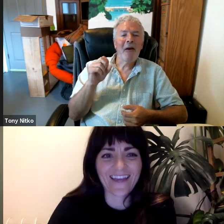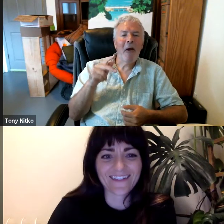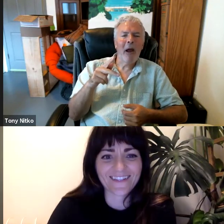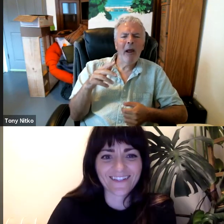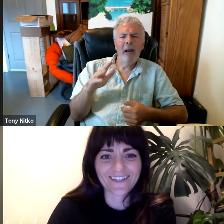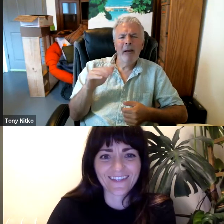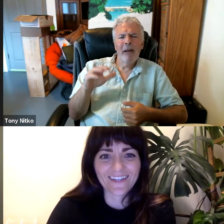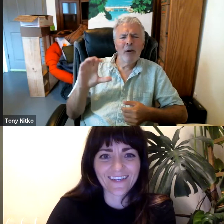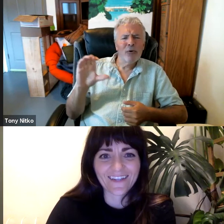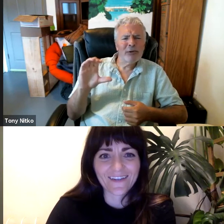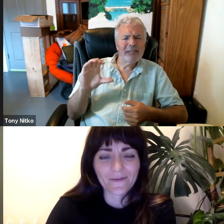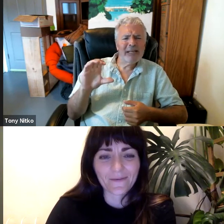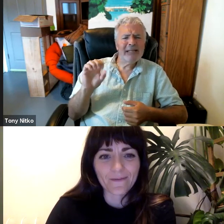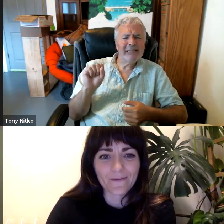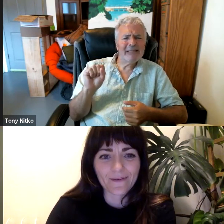Yes.